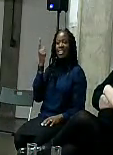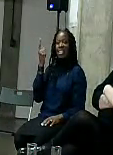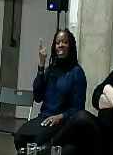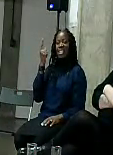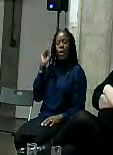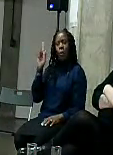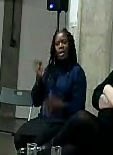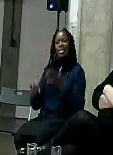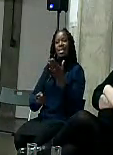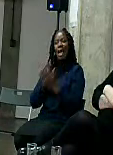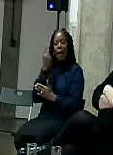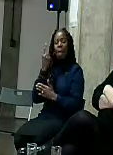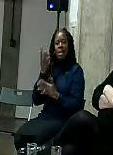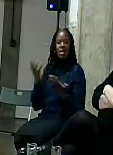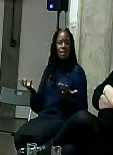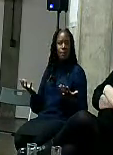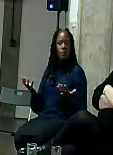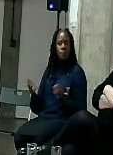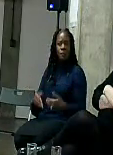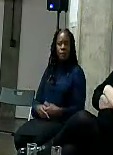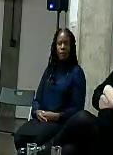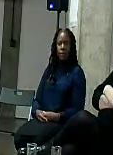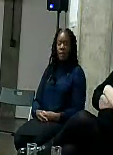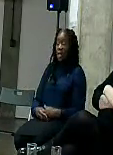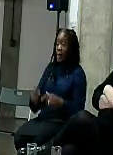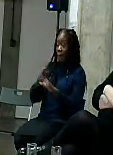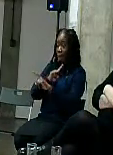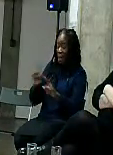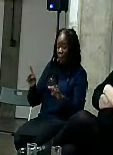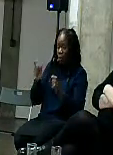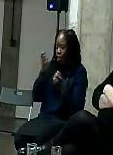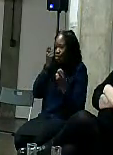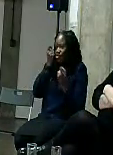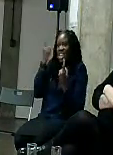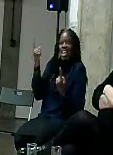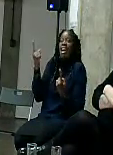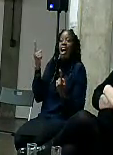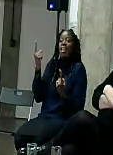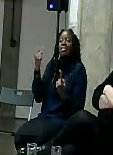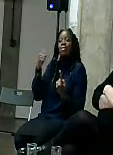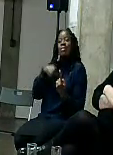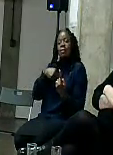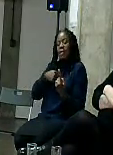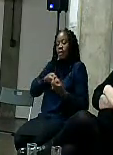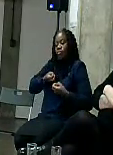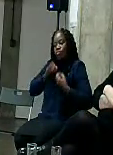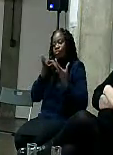what is happening. They don't realize. So I tell the story.